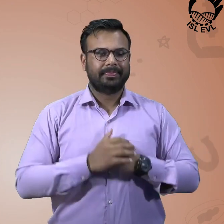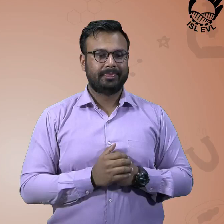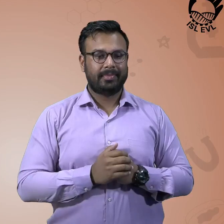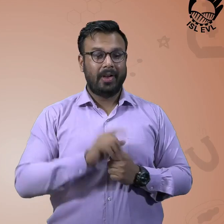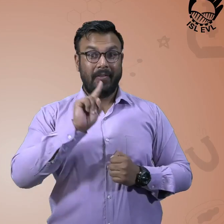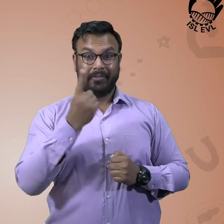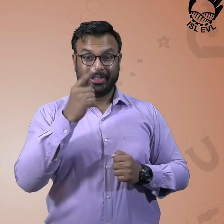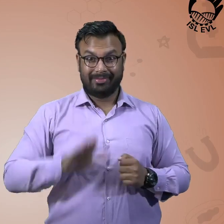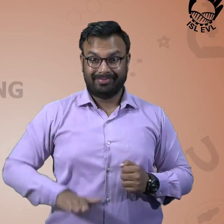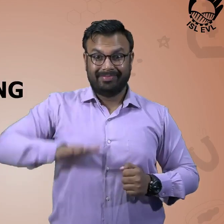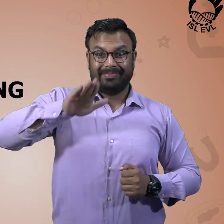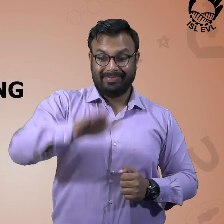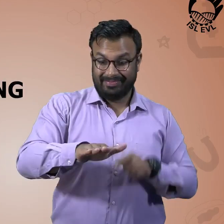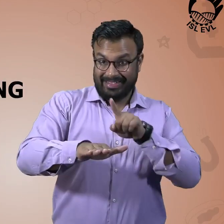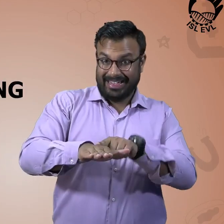is called forward typing.